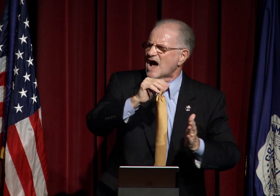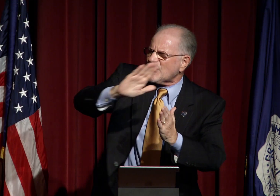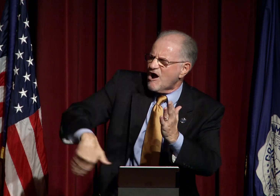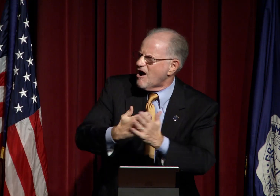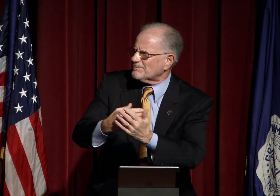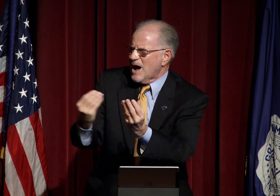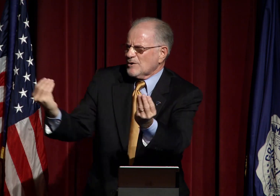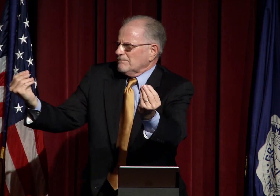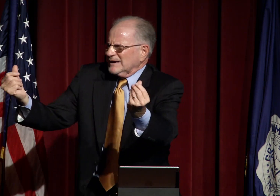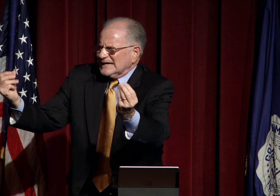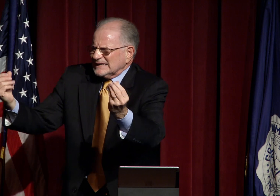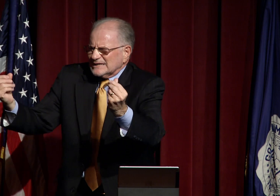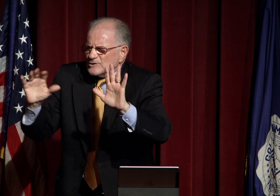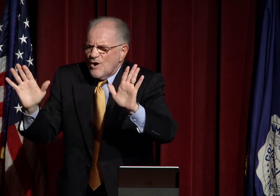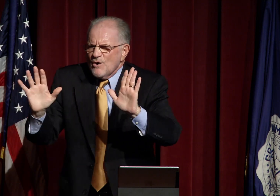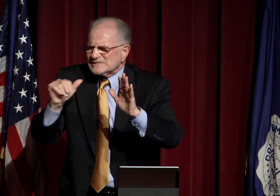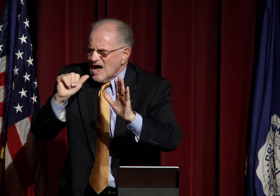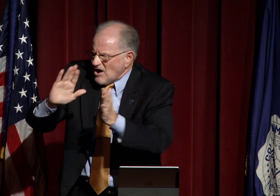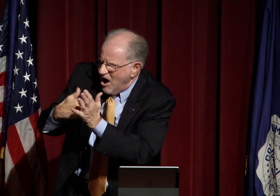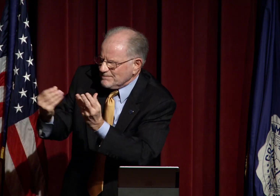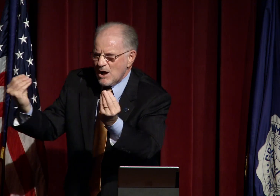Street development is just one of those